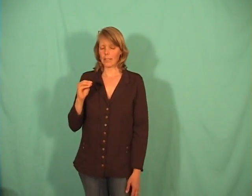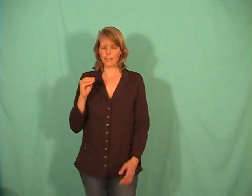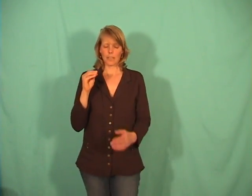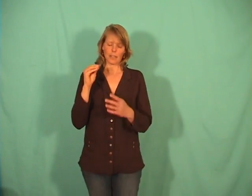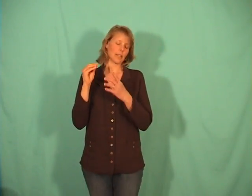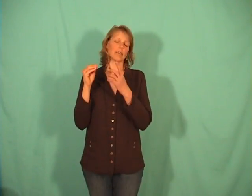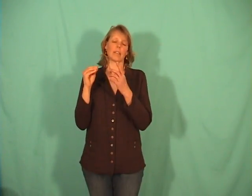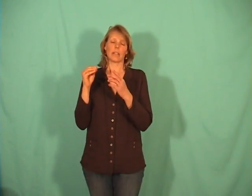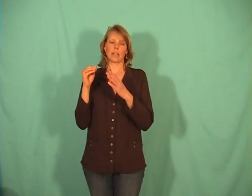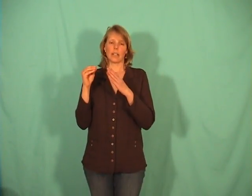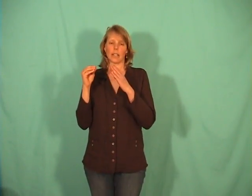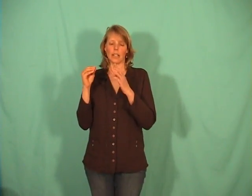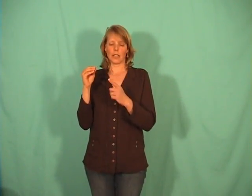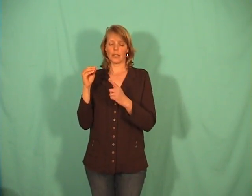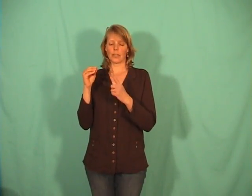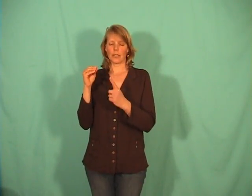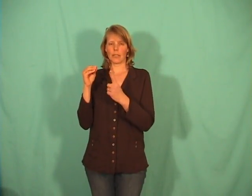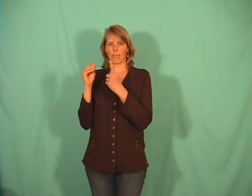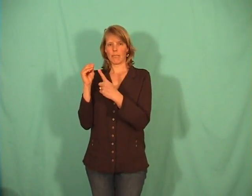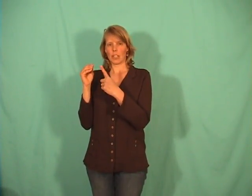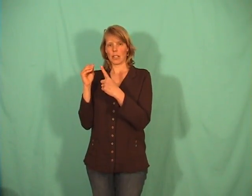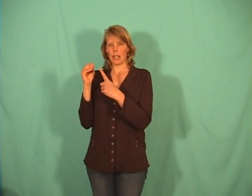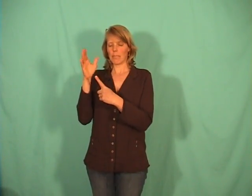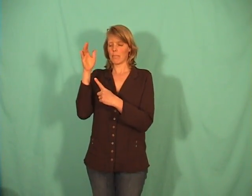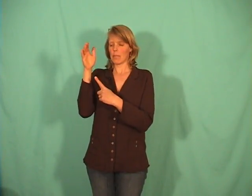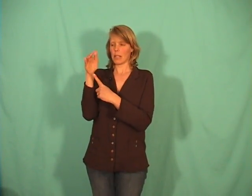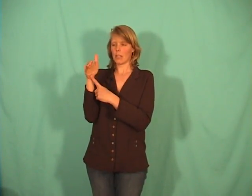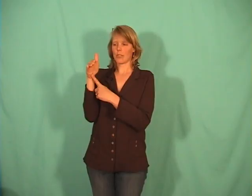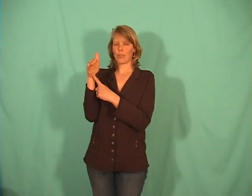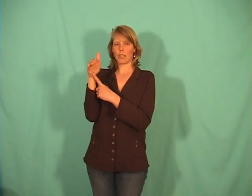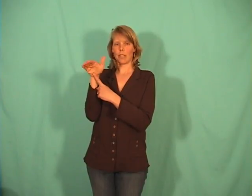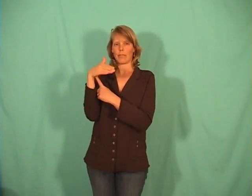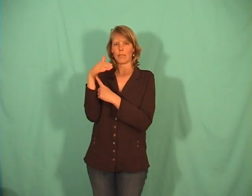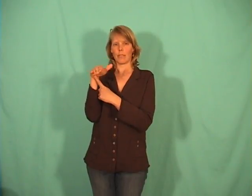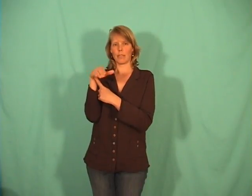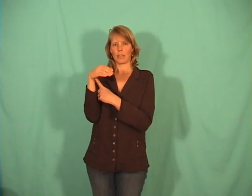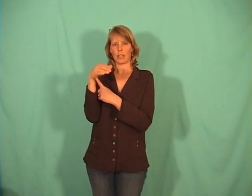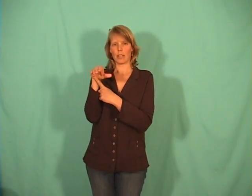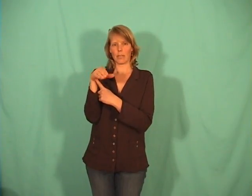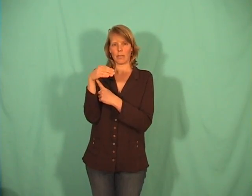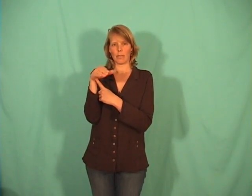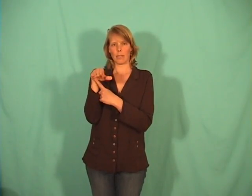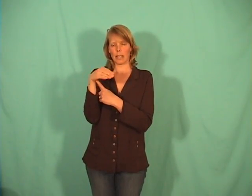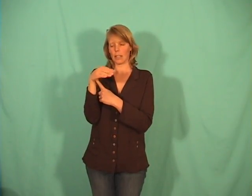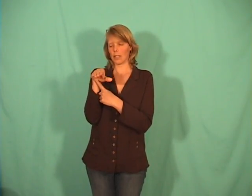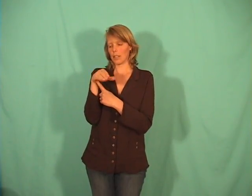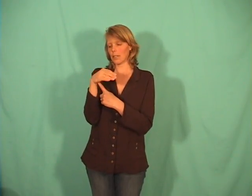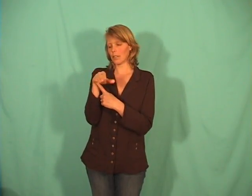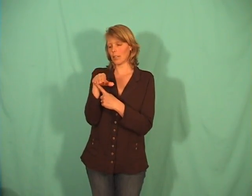Leaf. Here's the stem and here's your leaf. It's kind of dangling there. Leaf.